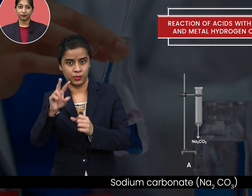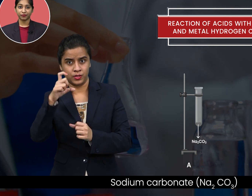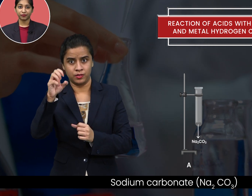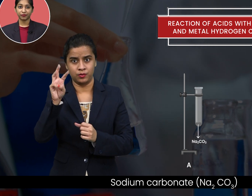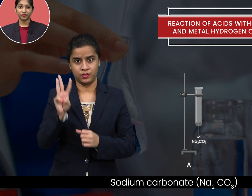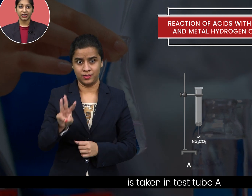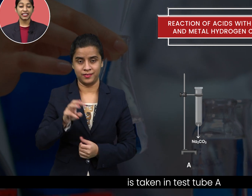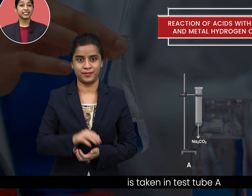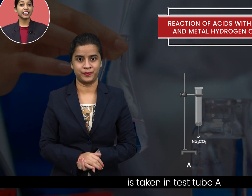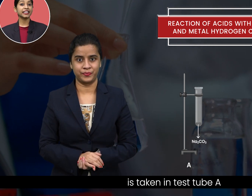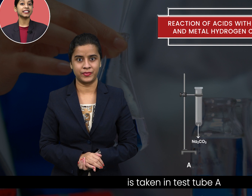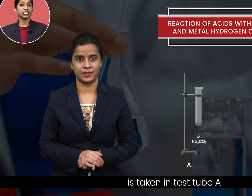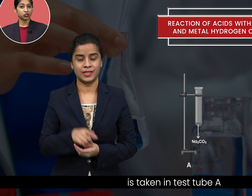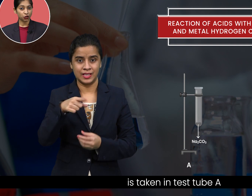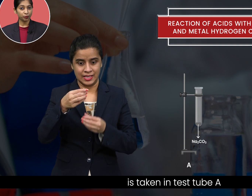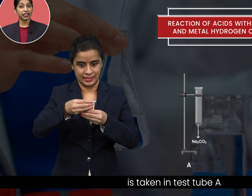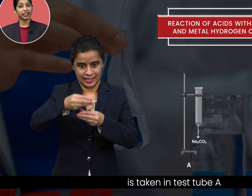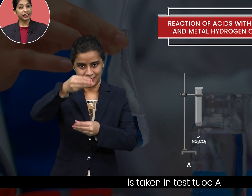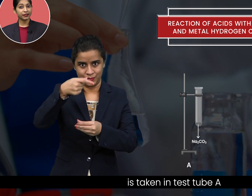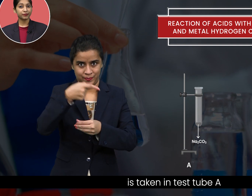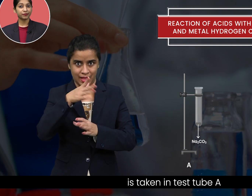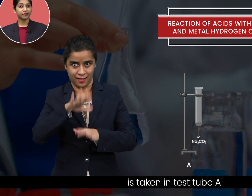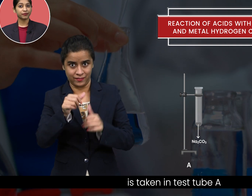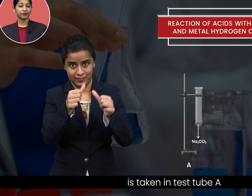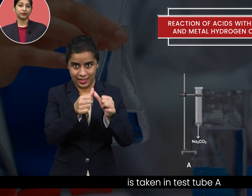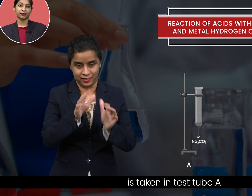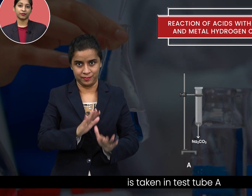Na2CO3, is taken in test tube A,